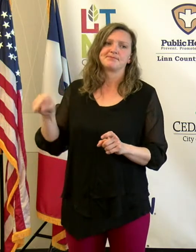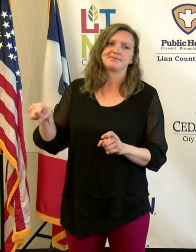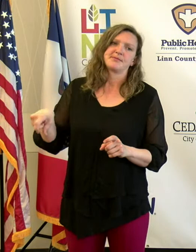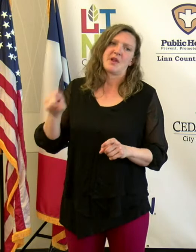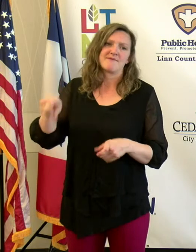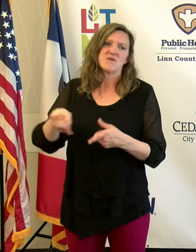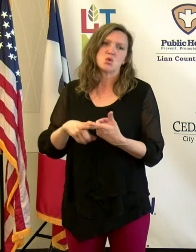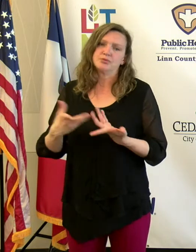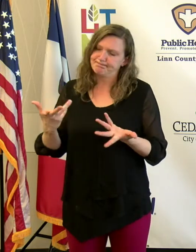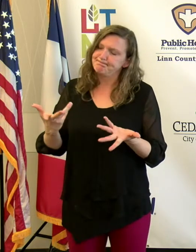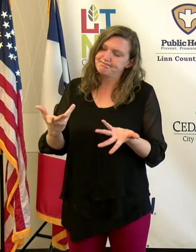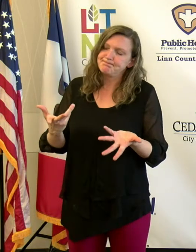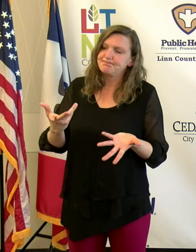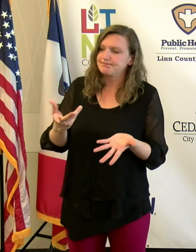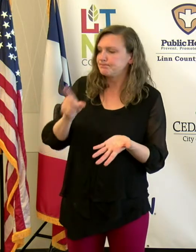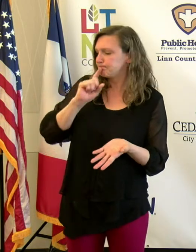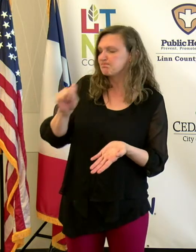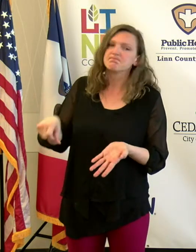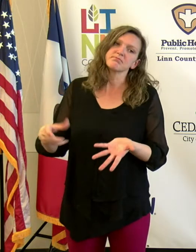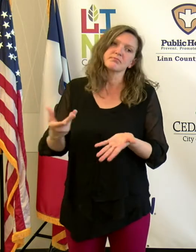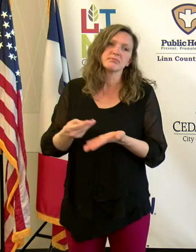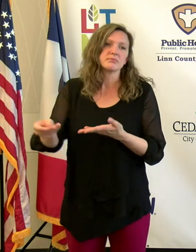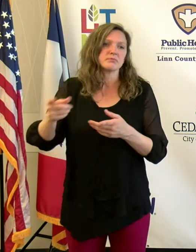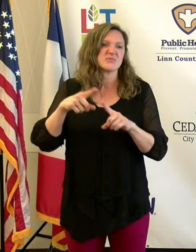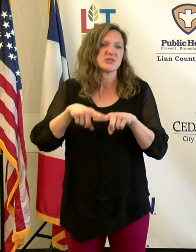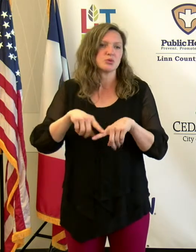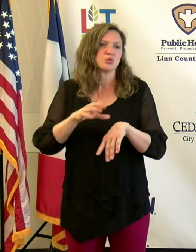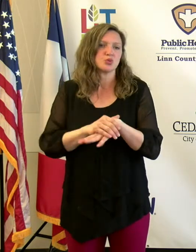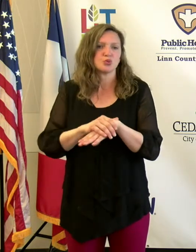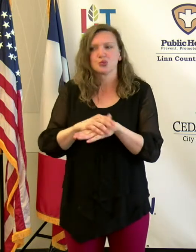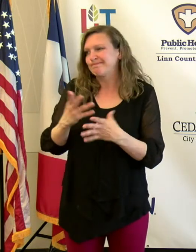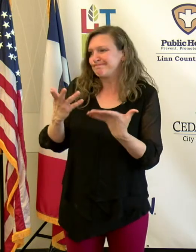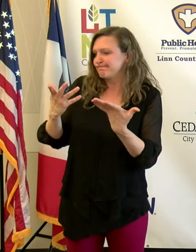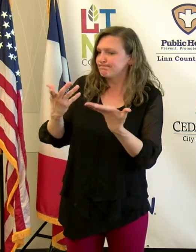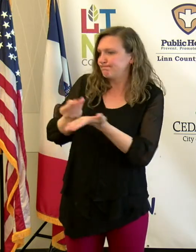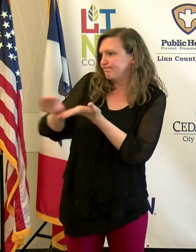I think there's limitations on purchasing the equipment at this point in time.